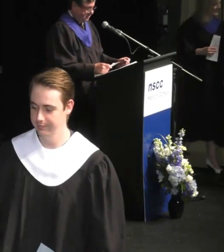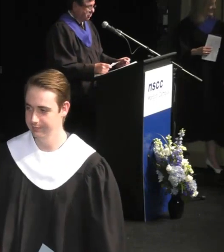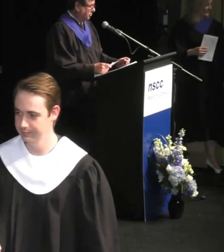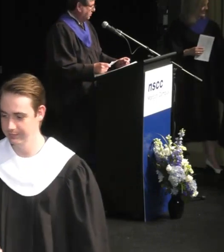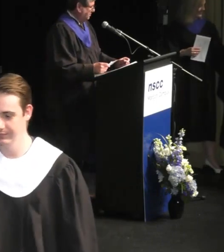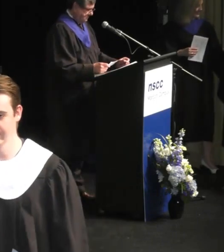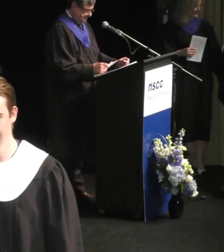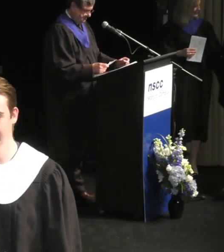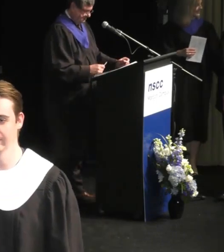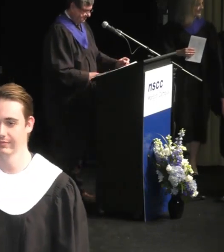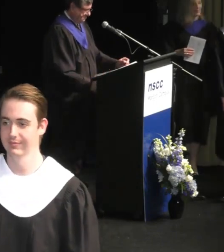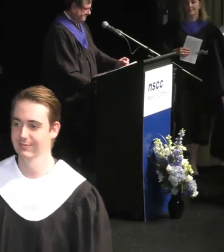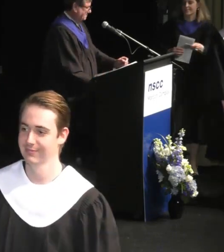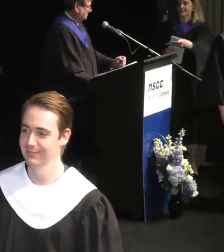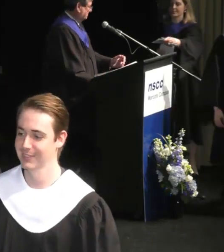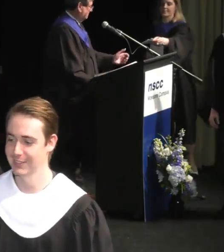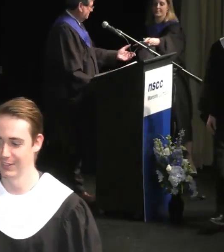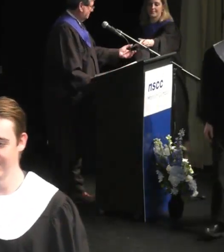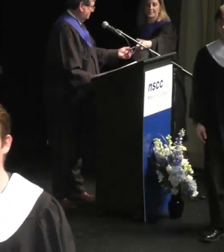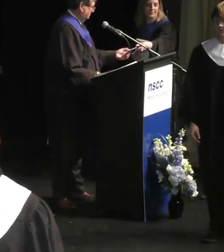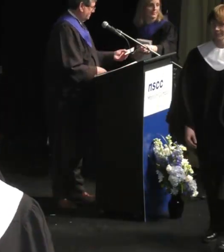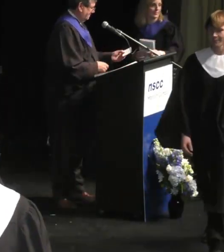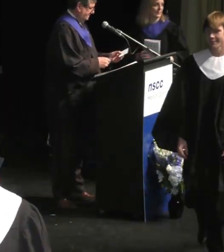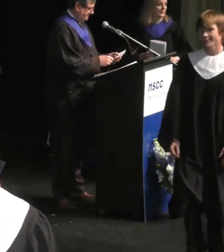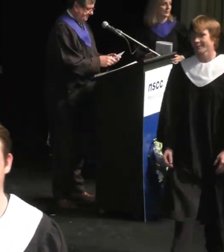Kevin McDougall.